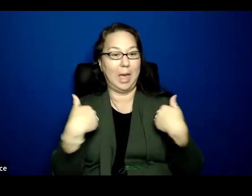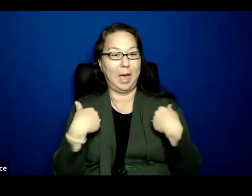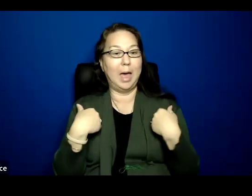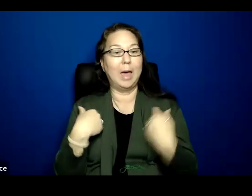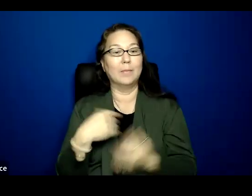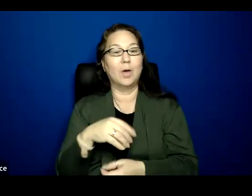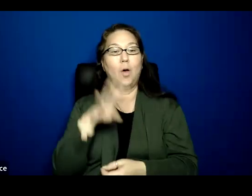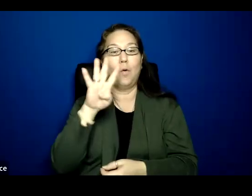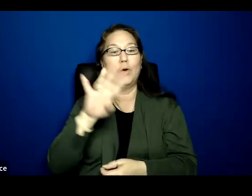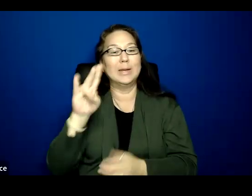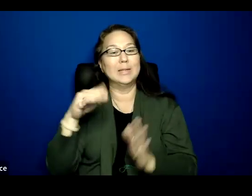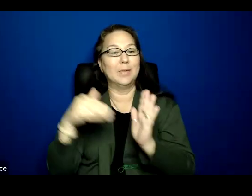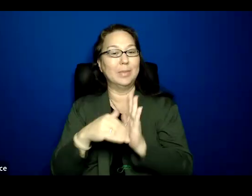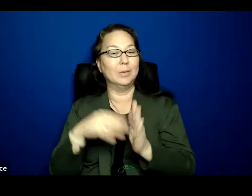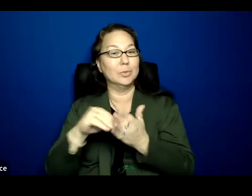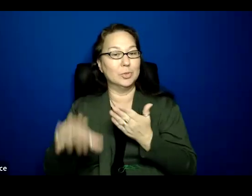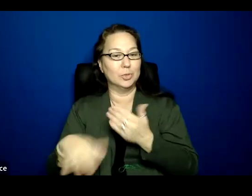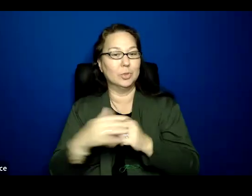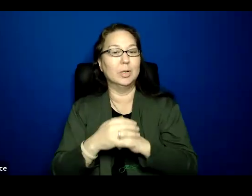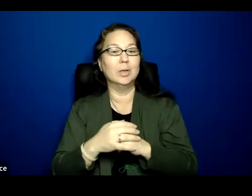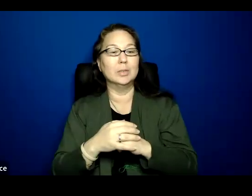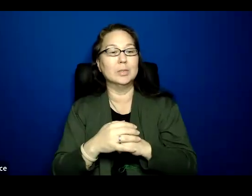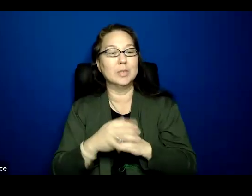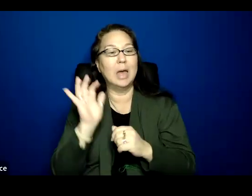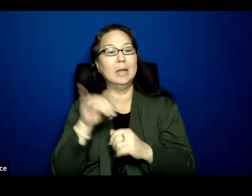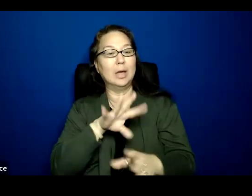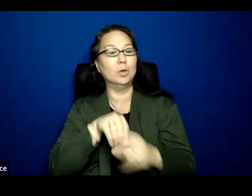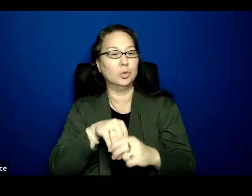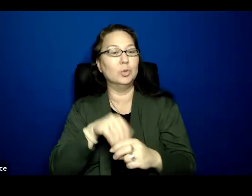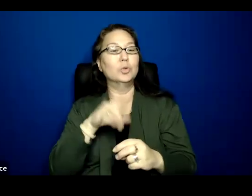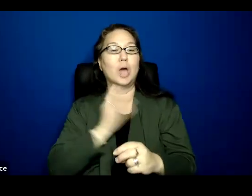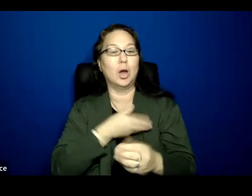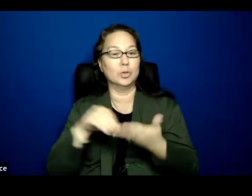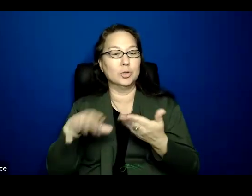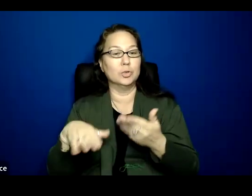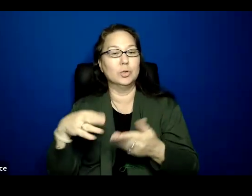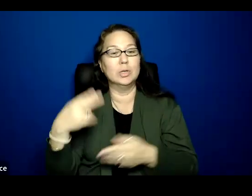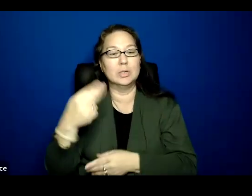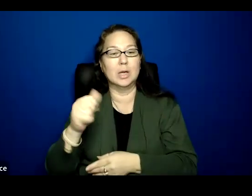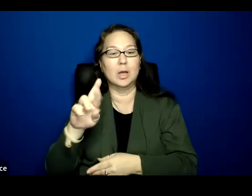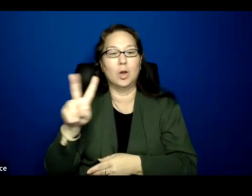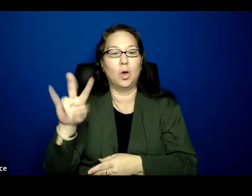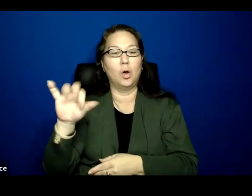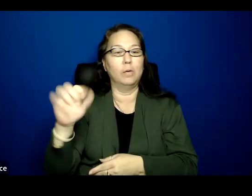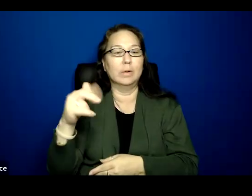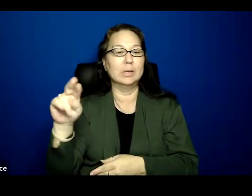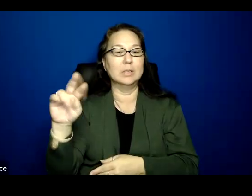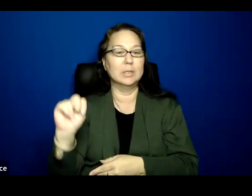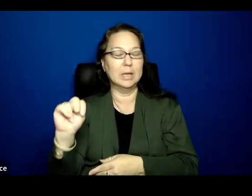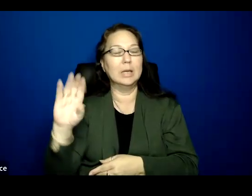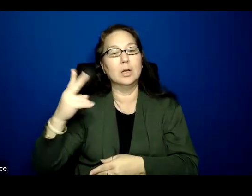which includes our enrolled students at the Harahan Charter Schools. As you can look at the data, you can see that we've had an increase of students with disabilities